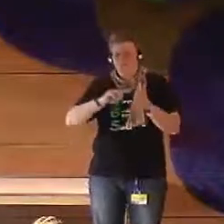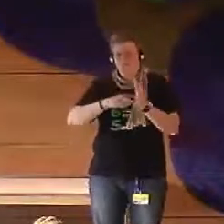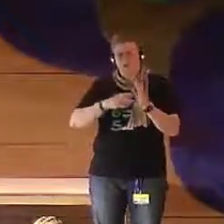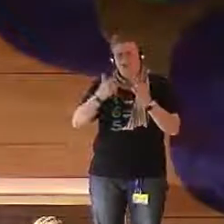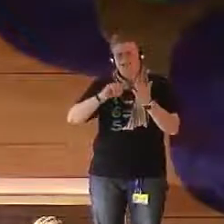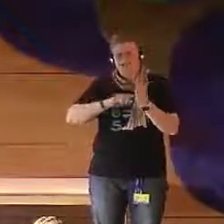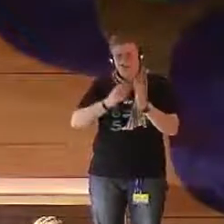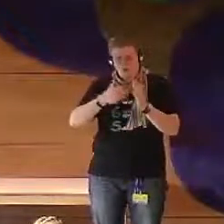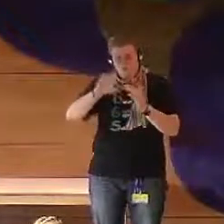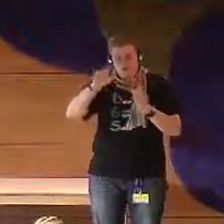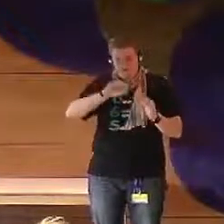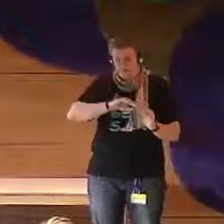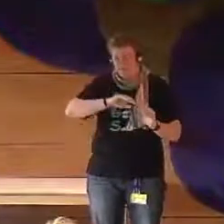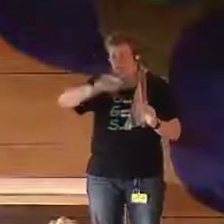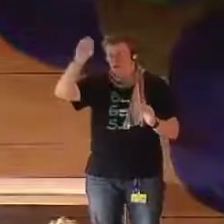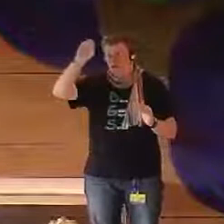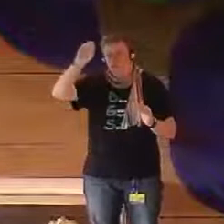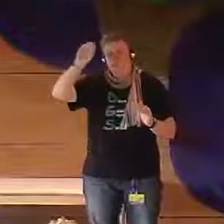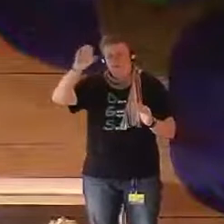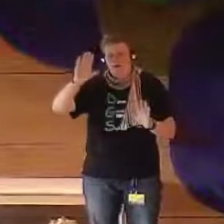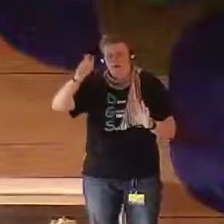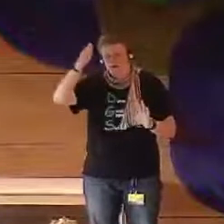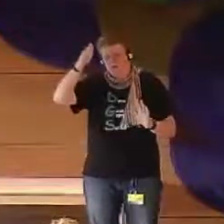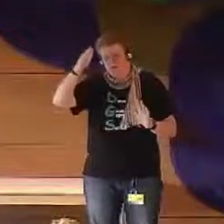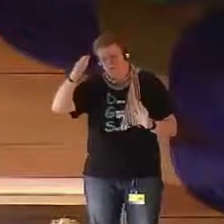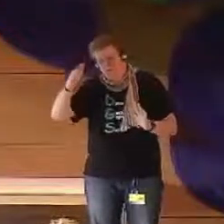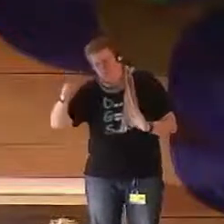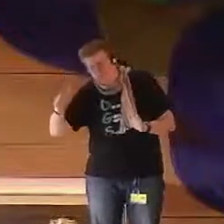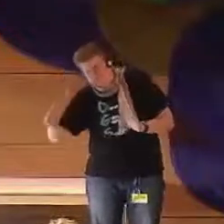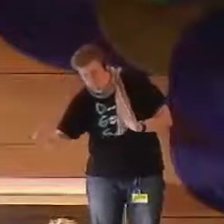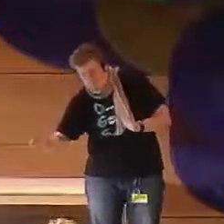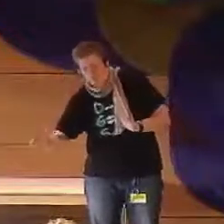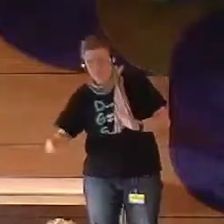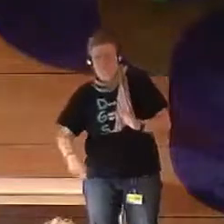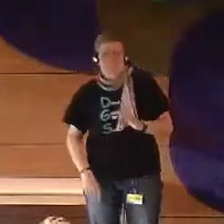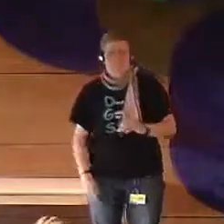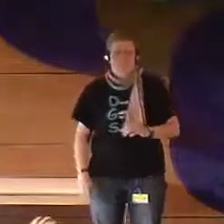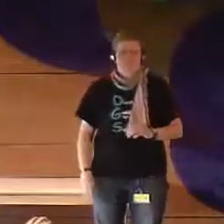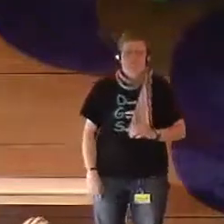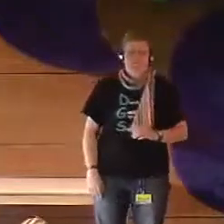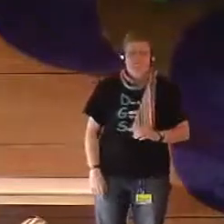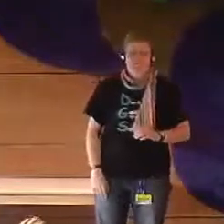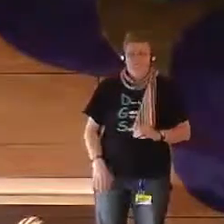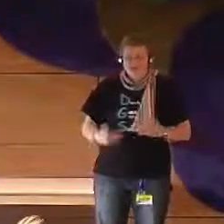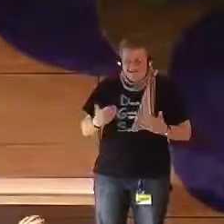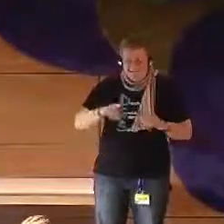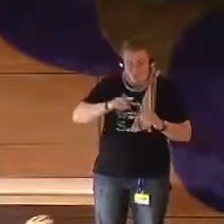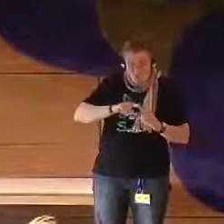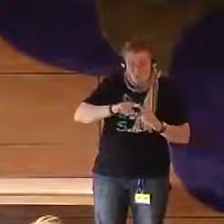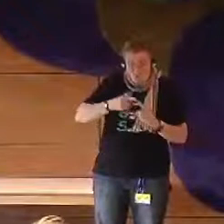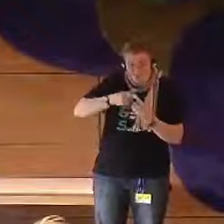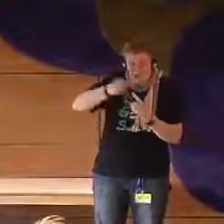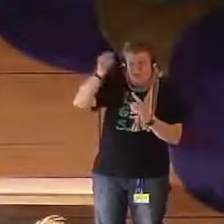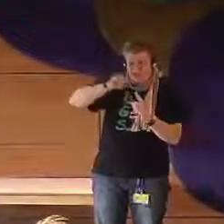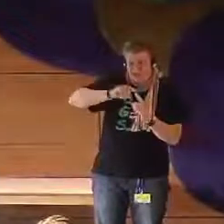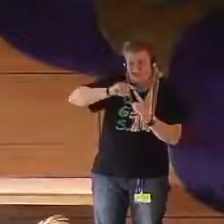down. So at this time, you don't want to be in the same house with them, okay? At this time, they're probably really